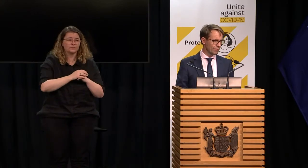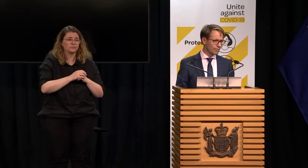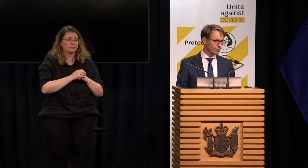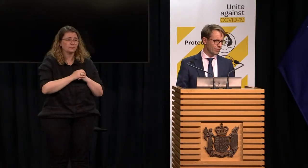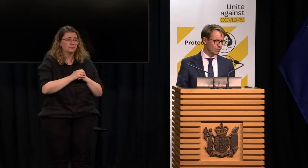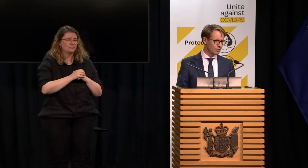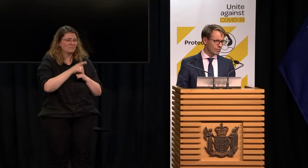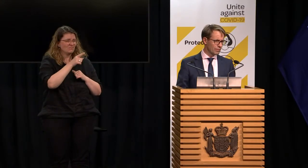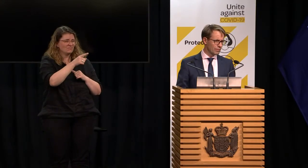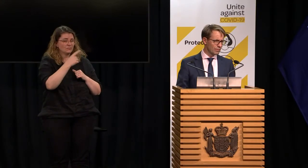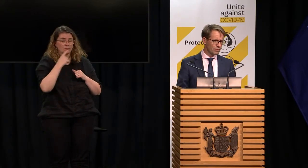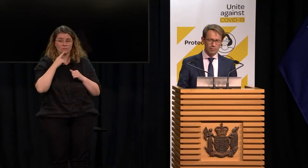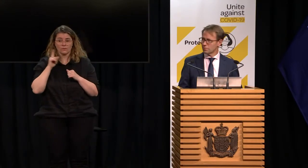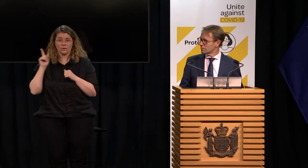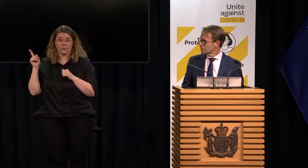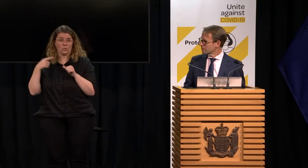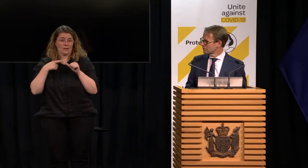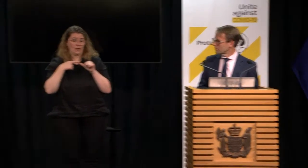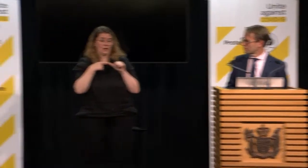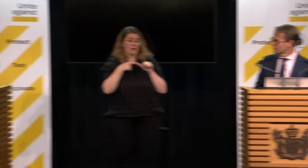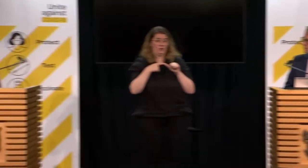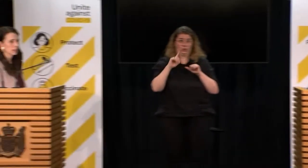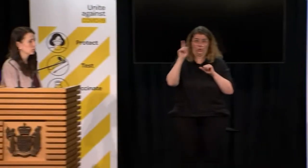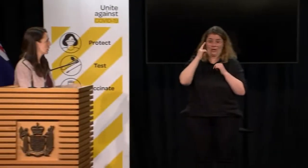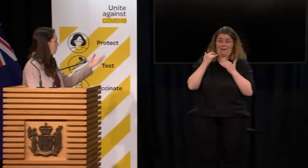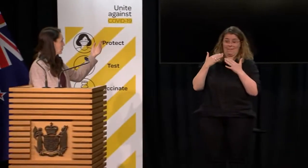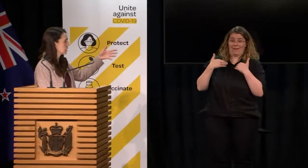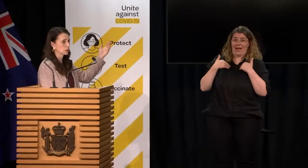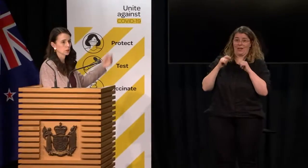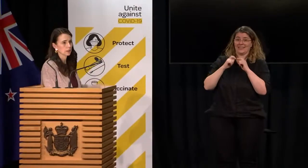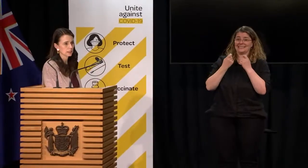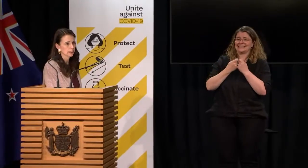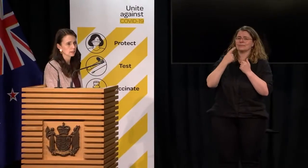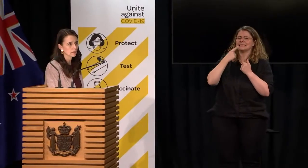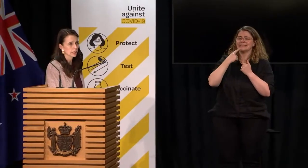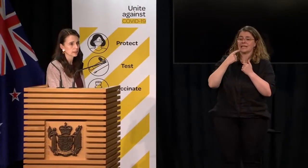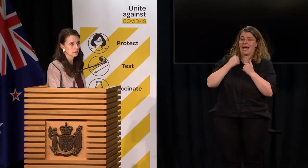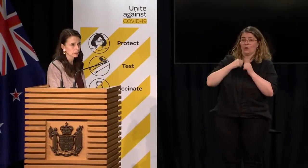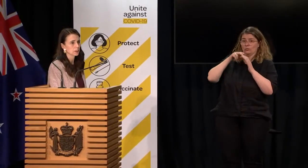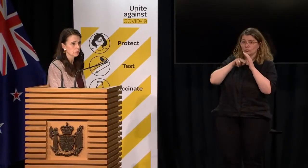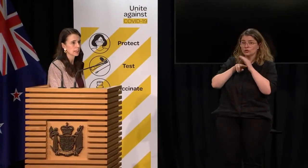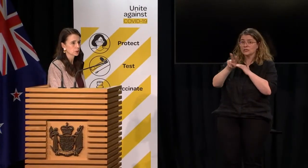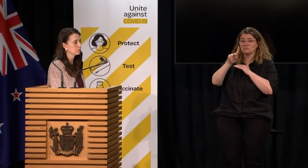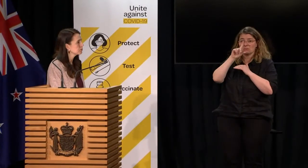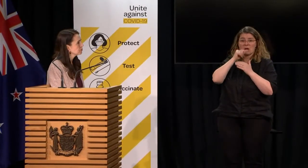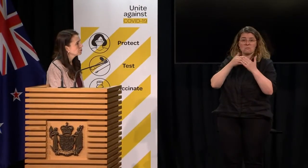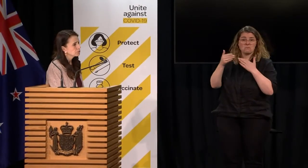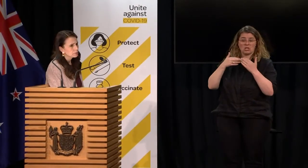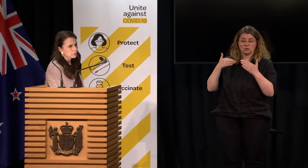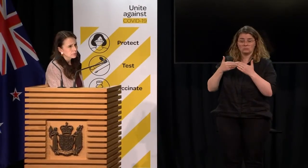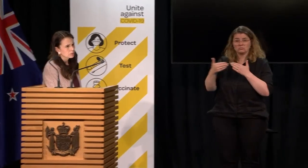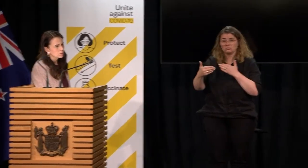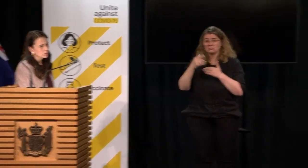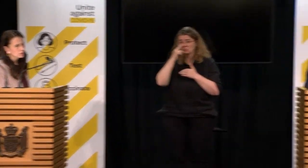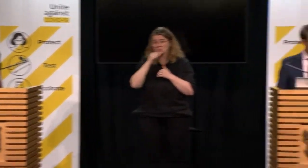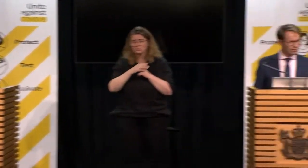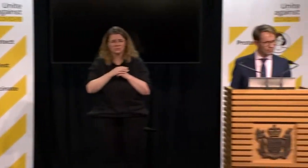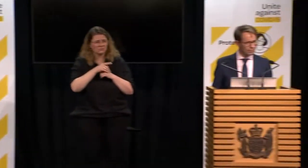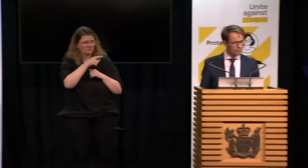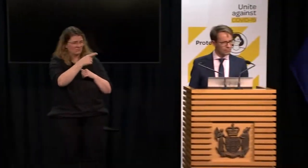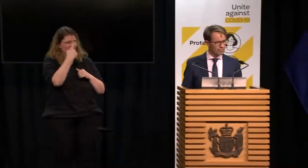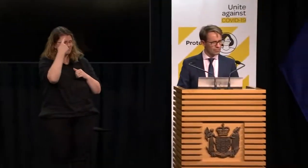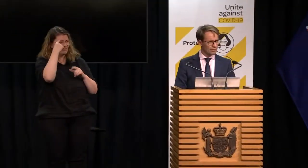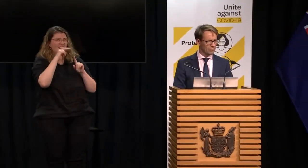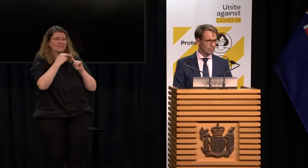think it would have been helpful in Well, the retrospect? message from the public health team today was that within the projections we're seeing, they can continue to manage. Do you think it would have been helpful